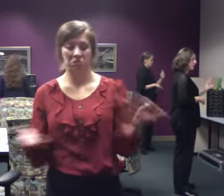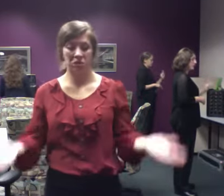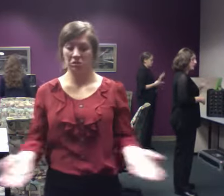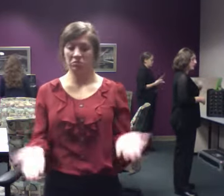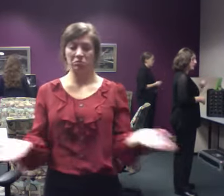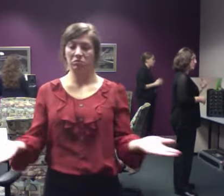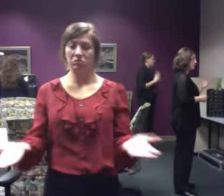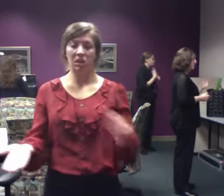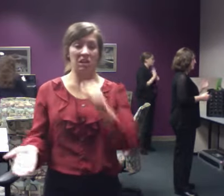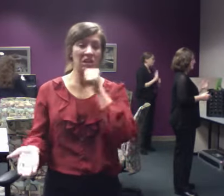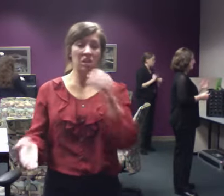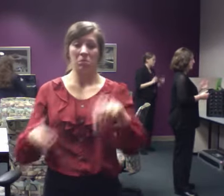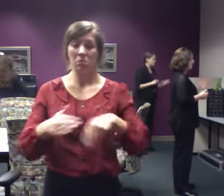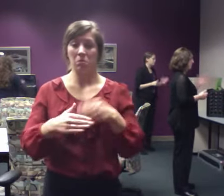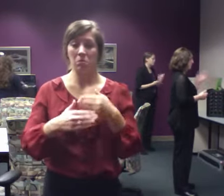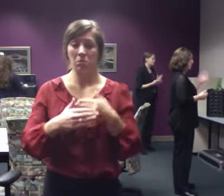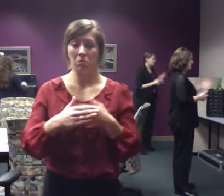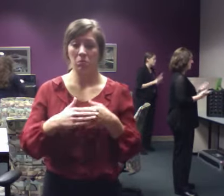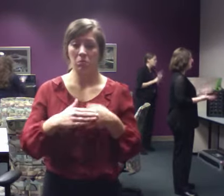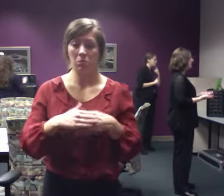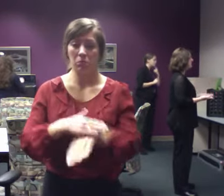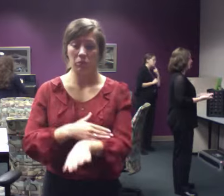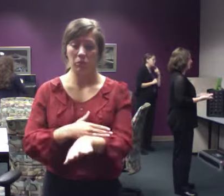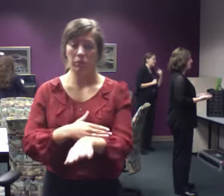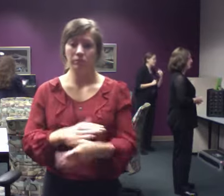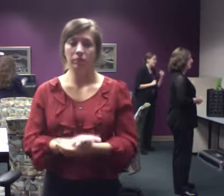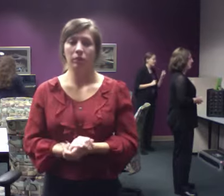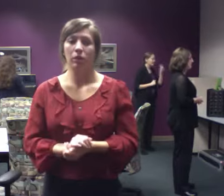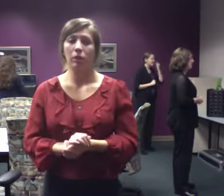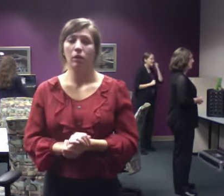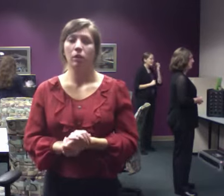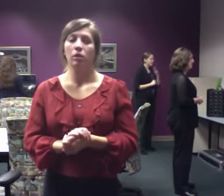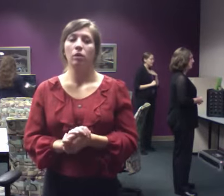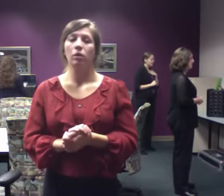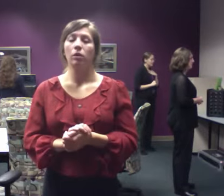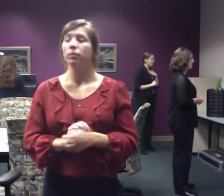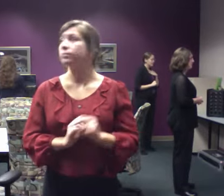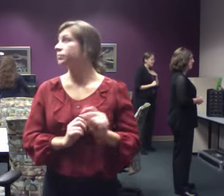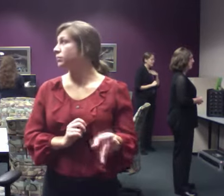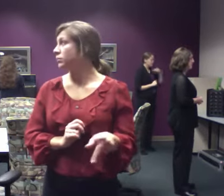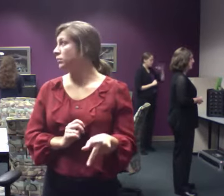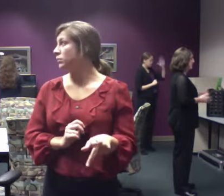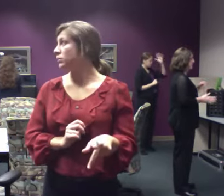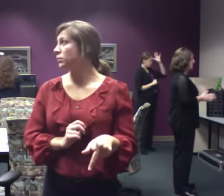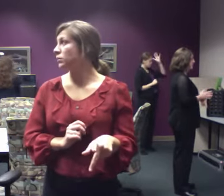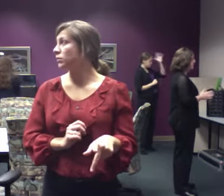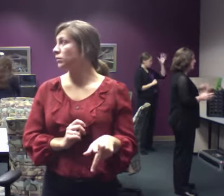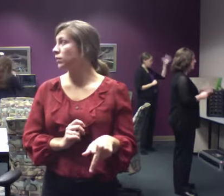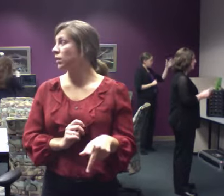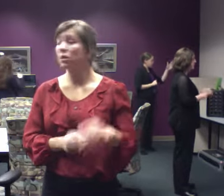time, demographically, you prevent people from existing at another time. And you see that. You see that in Russia a lot.